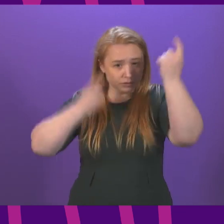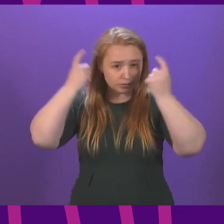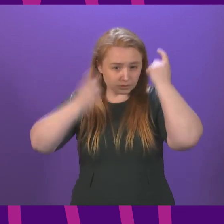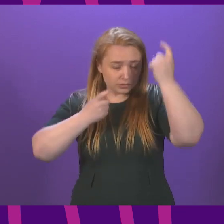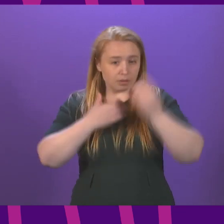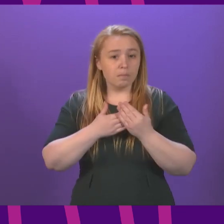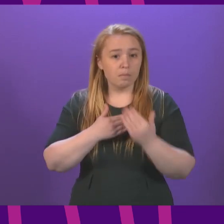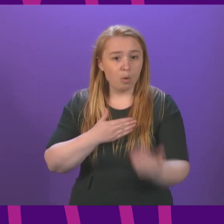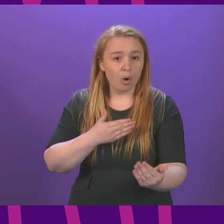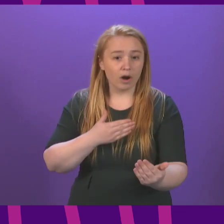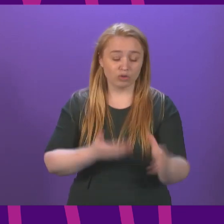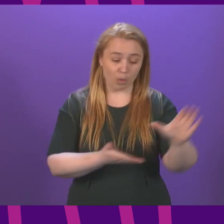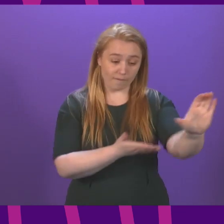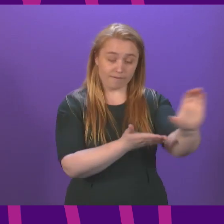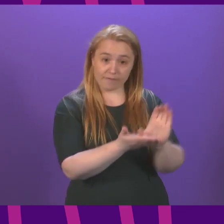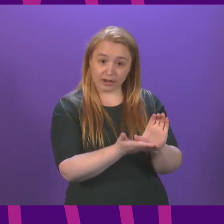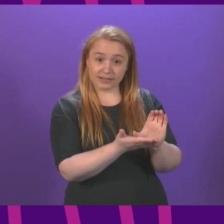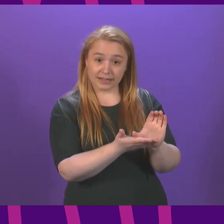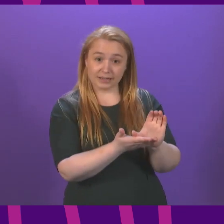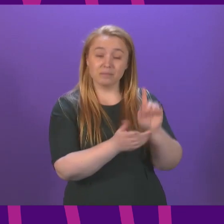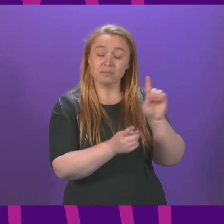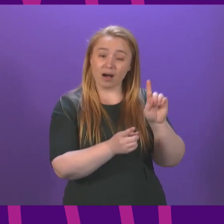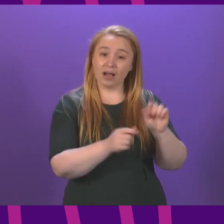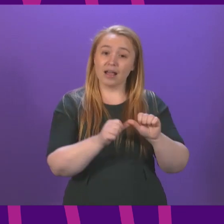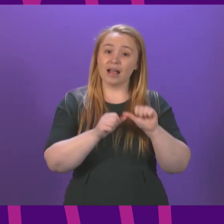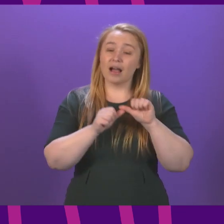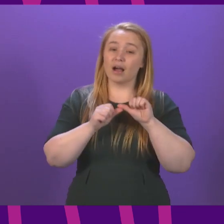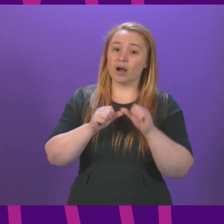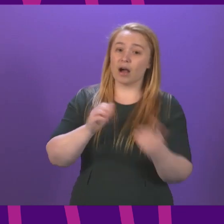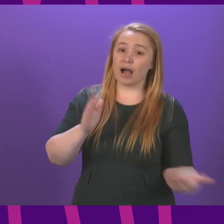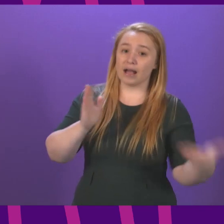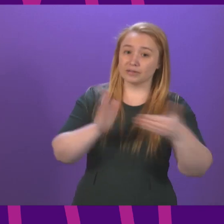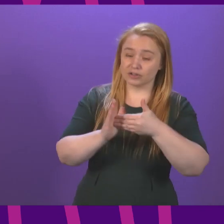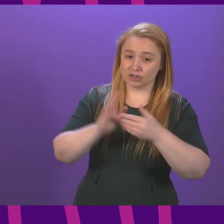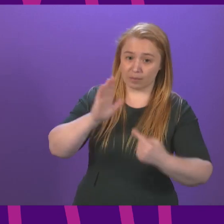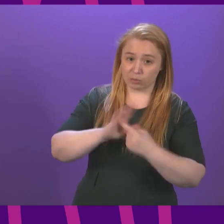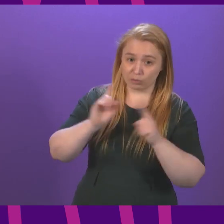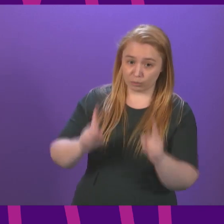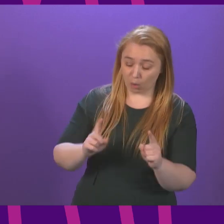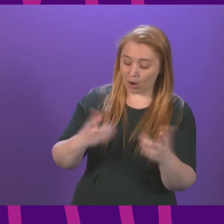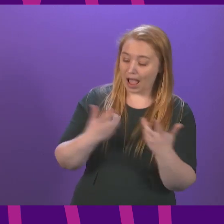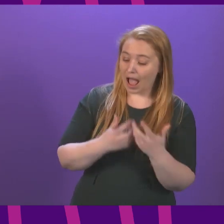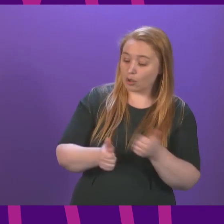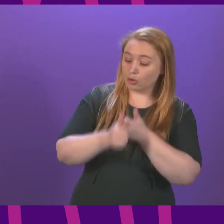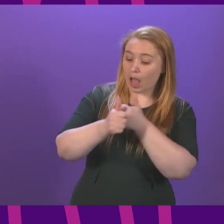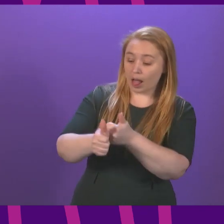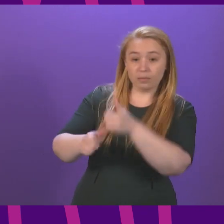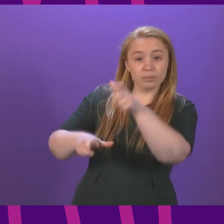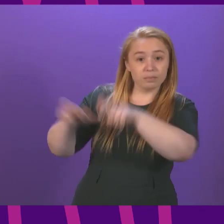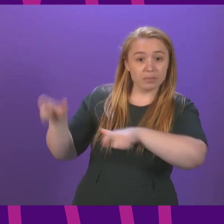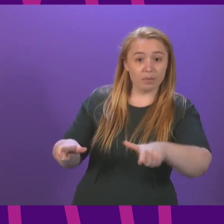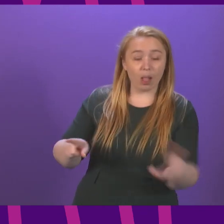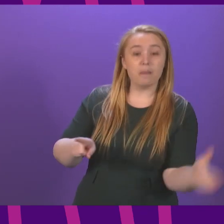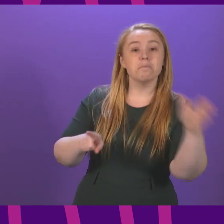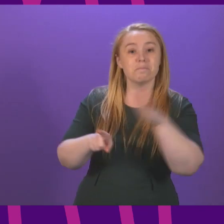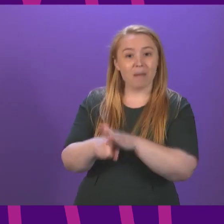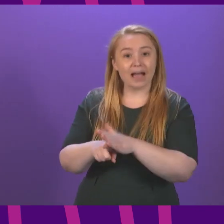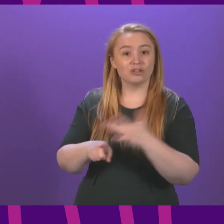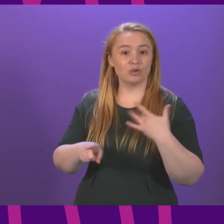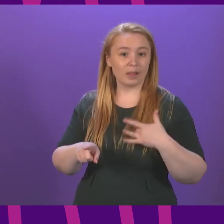goes beyond the funding for social connections, and it is about how we help people get back to ways of living that have